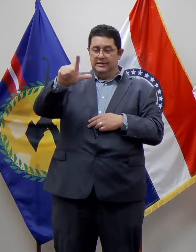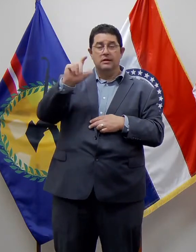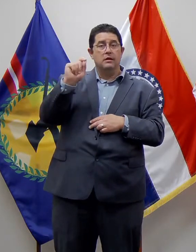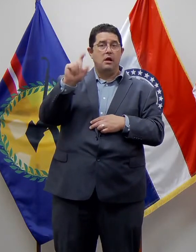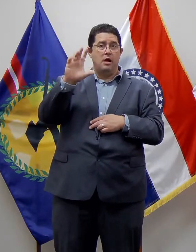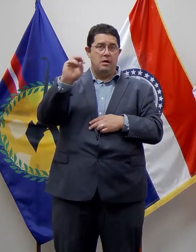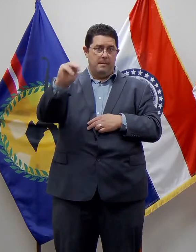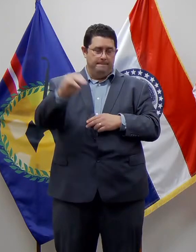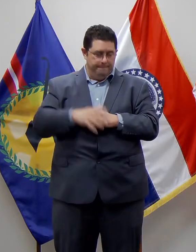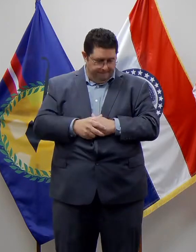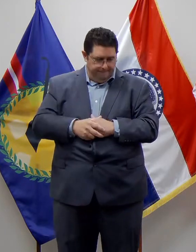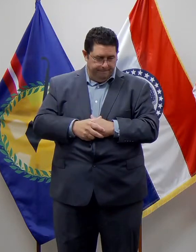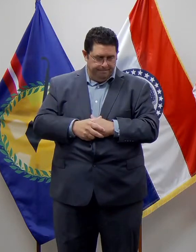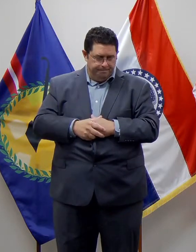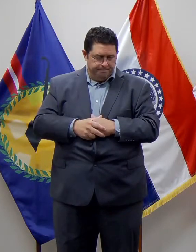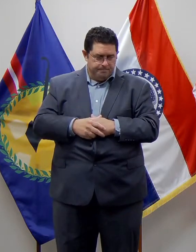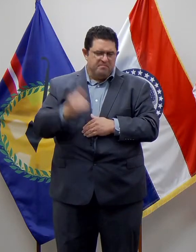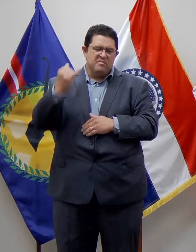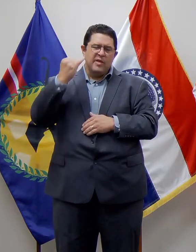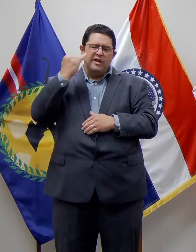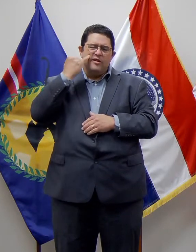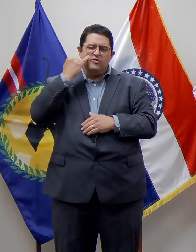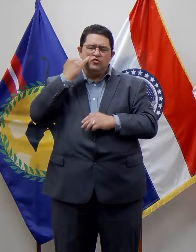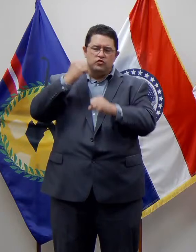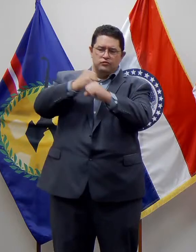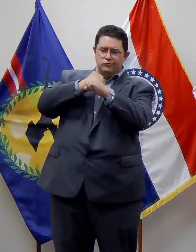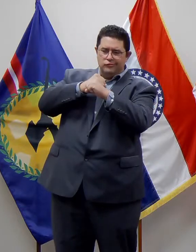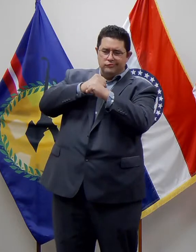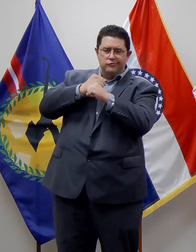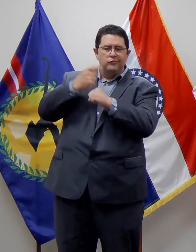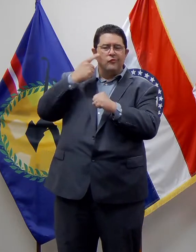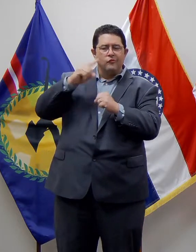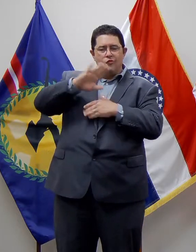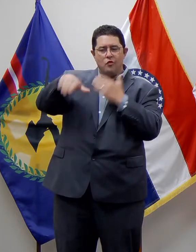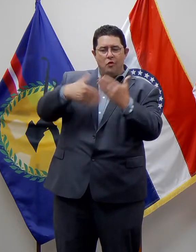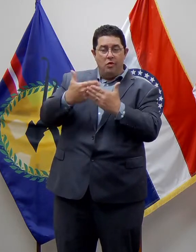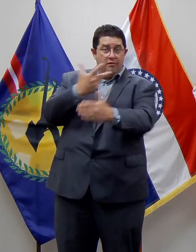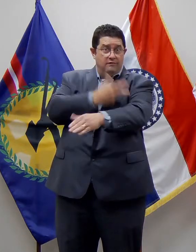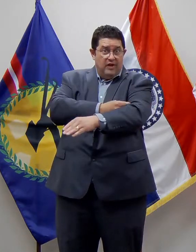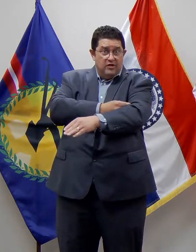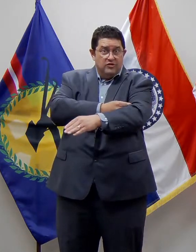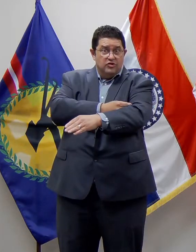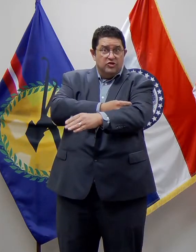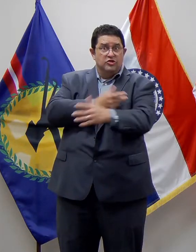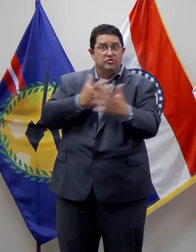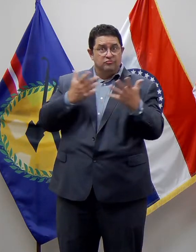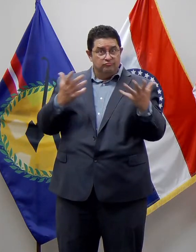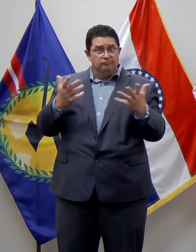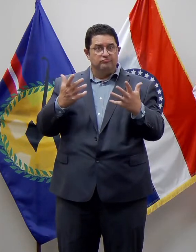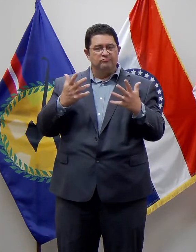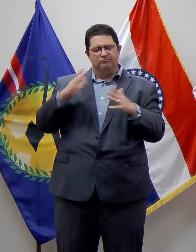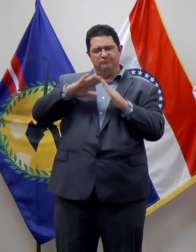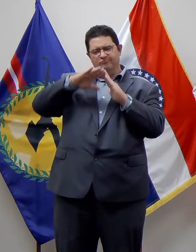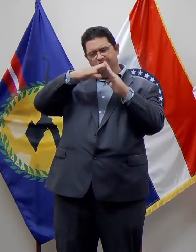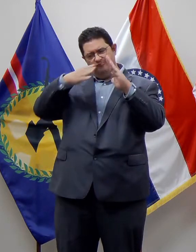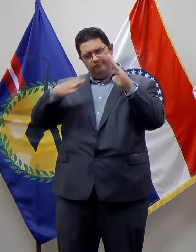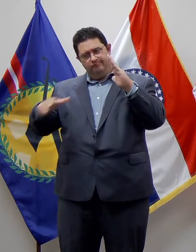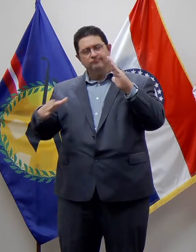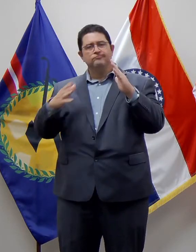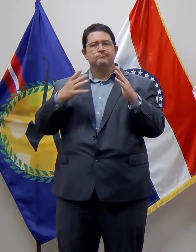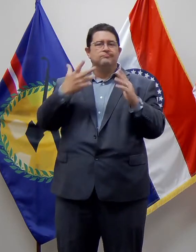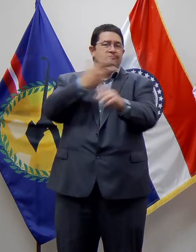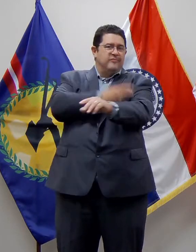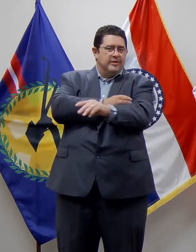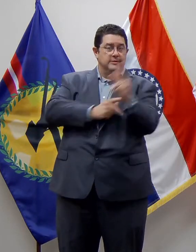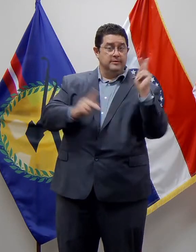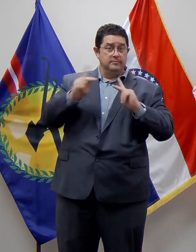revivestl.com. Even though protection from any of the vaccine types can wane to a certain extent, over time, vaccinated